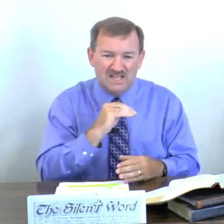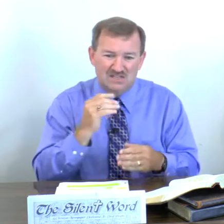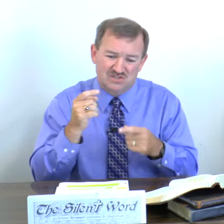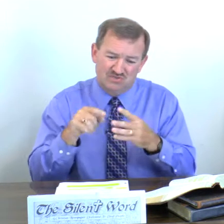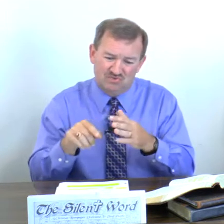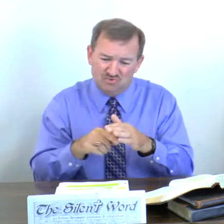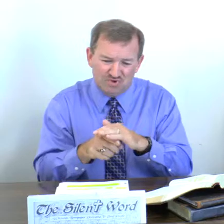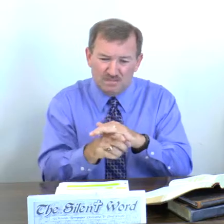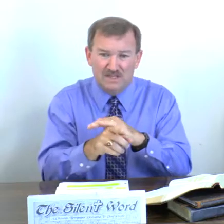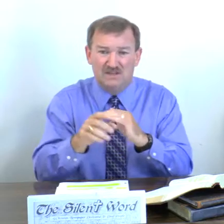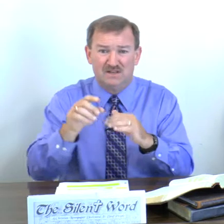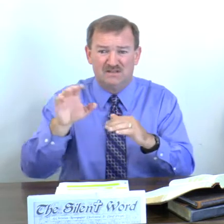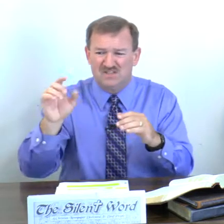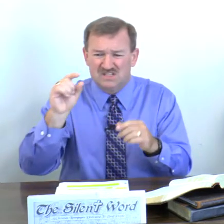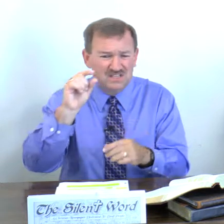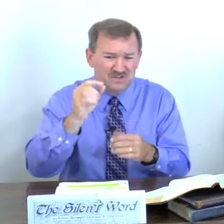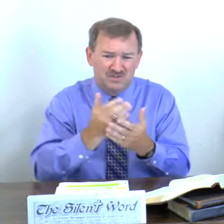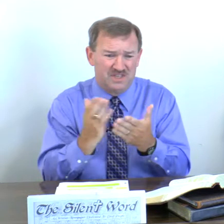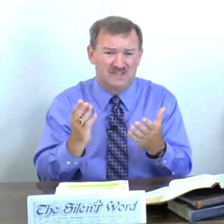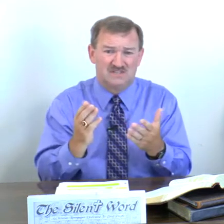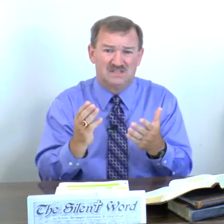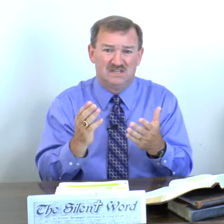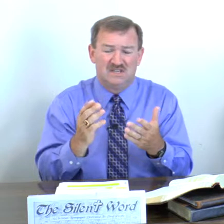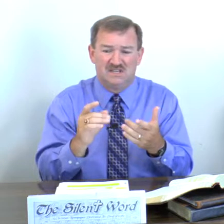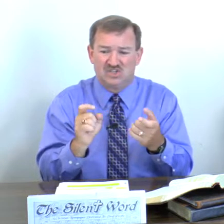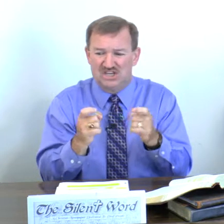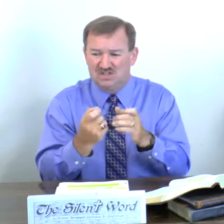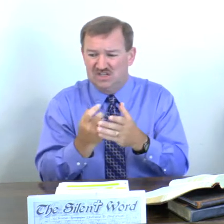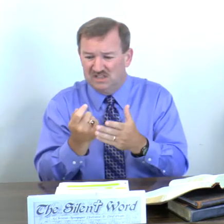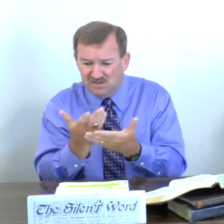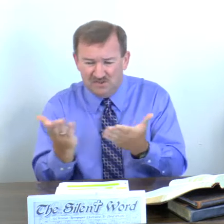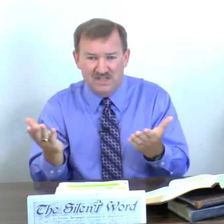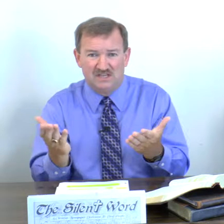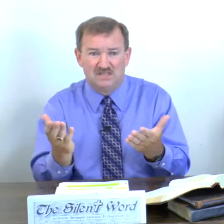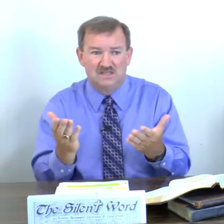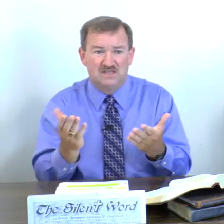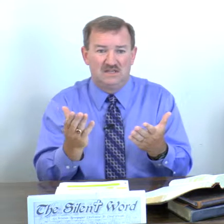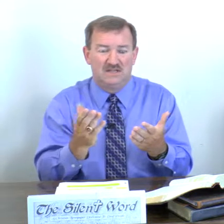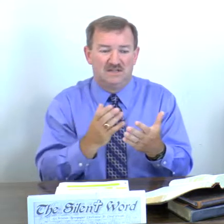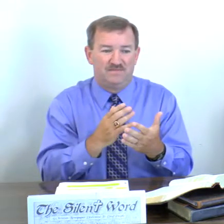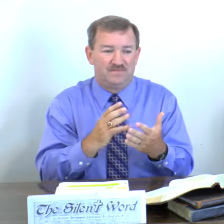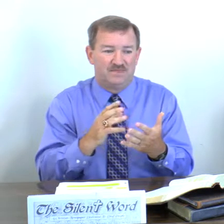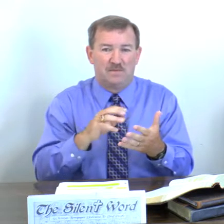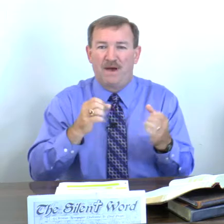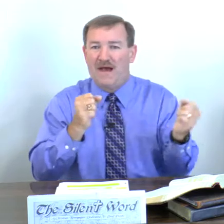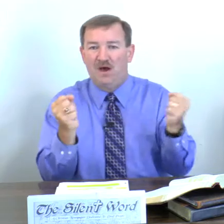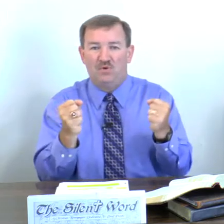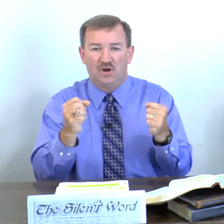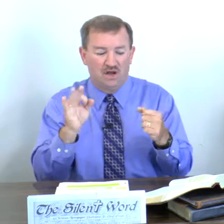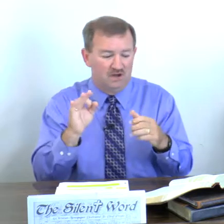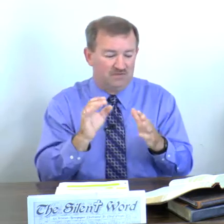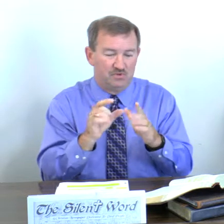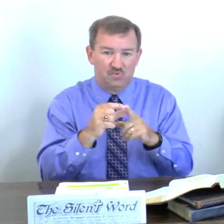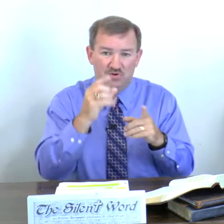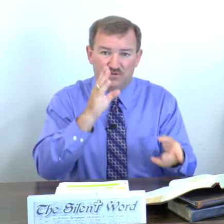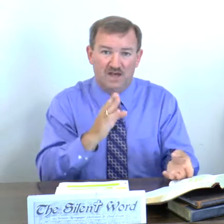lies to creep in, just little things, changing little things, the power of the Word of